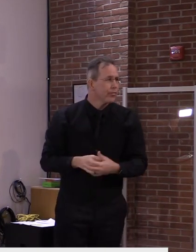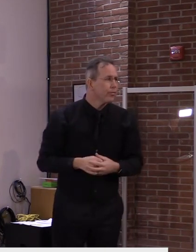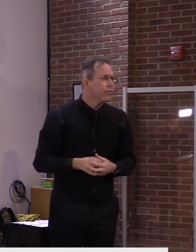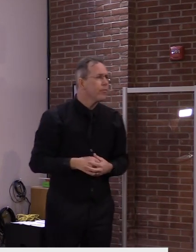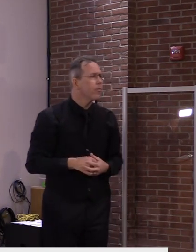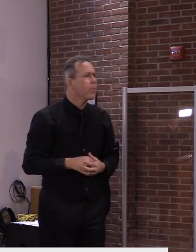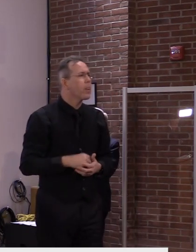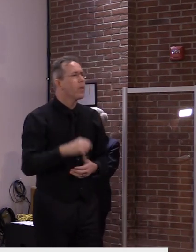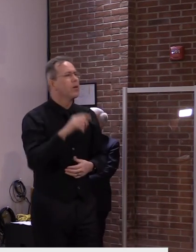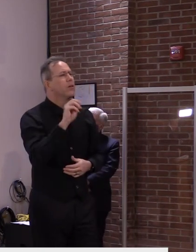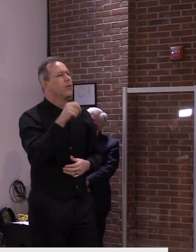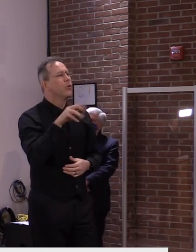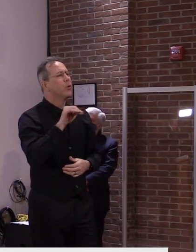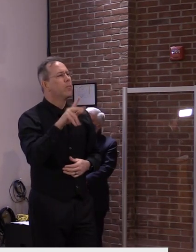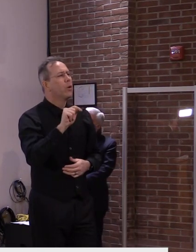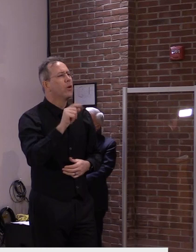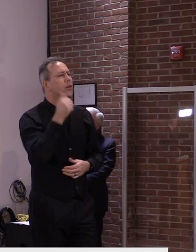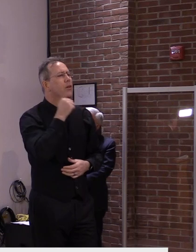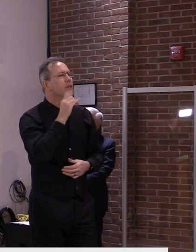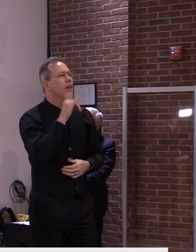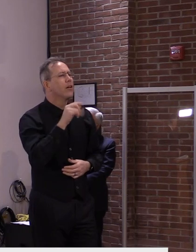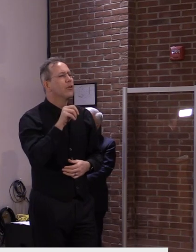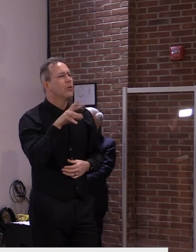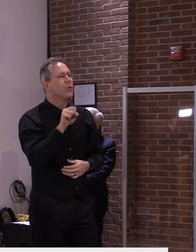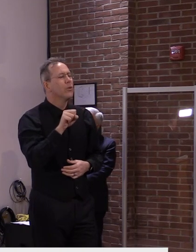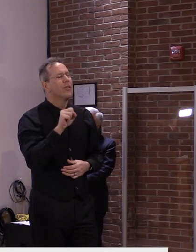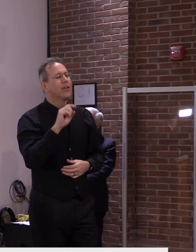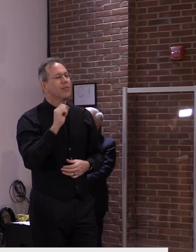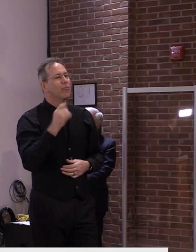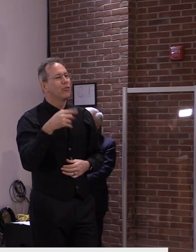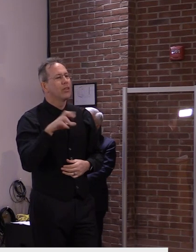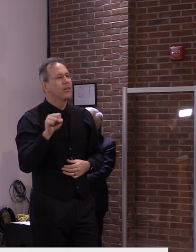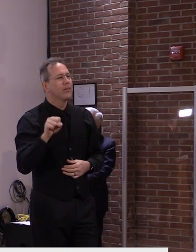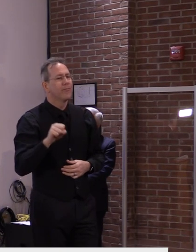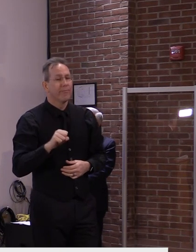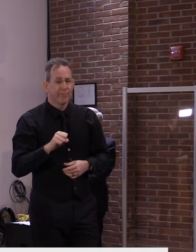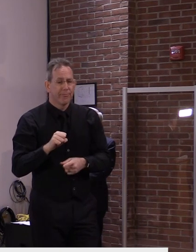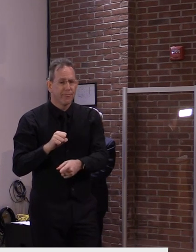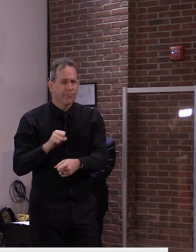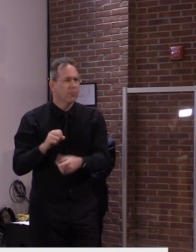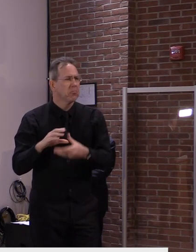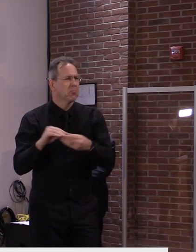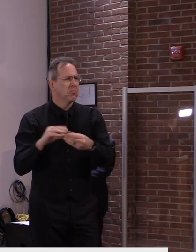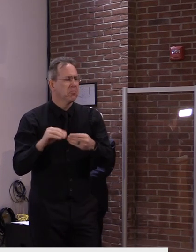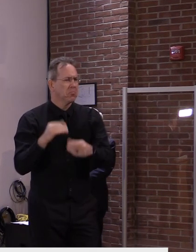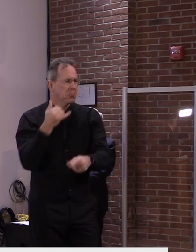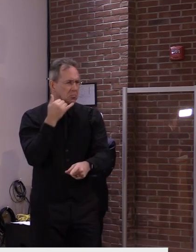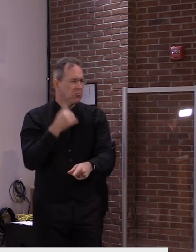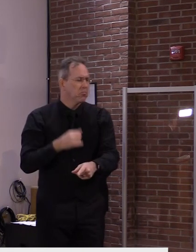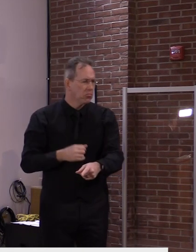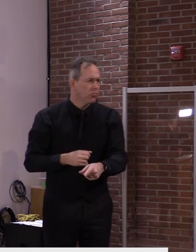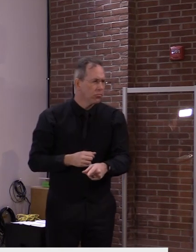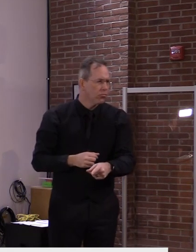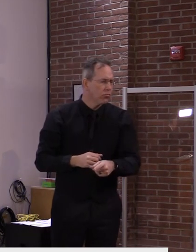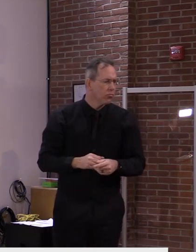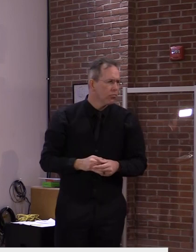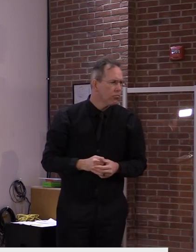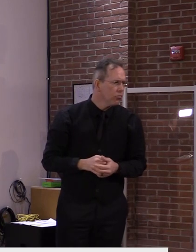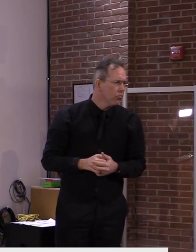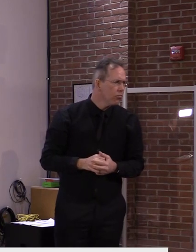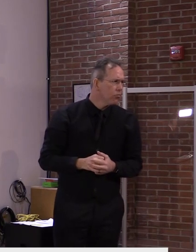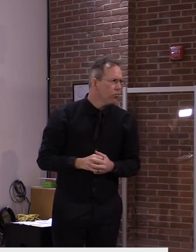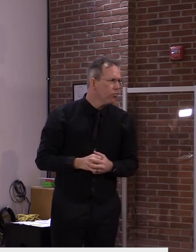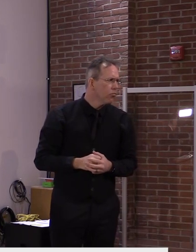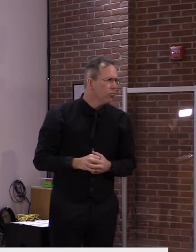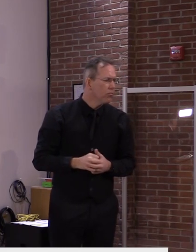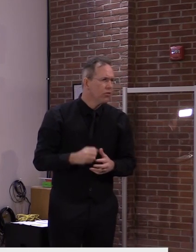Yes, good afternoon. We're hearing from veterans groups who are wondering when they might be able to reopen and if there's any funding available